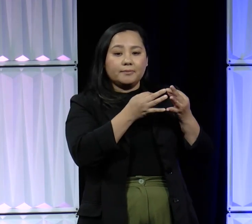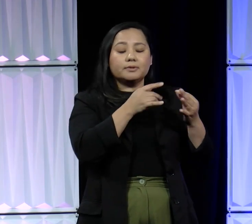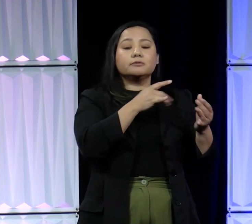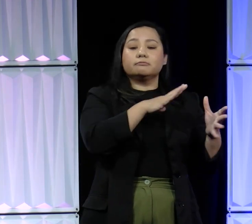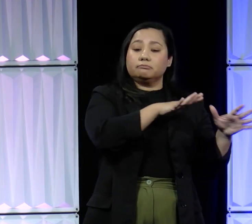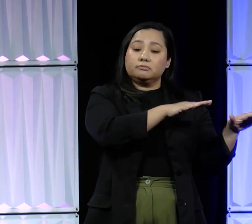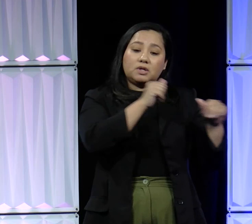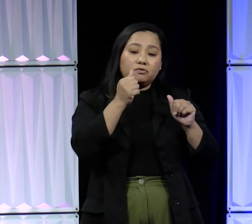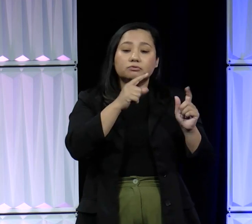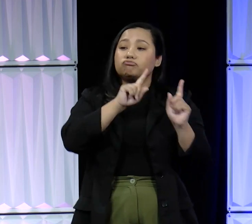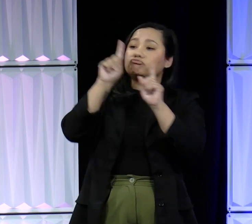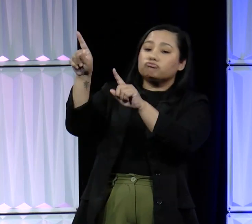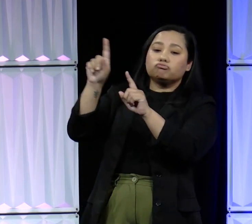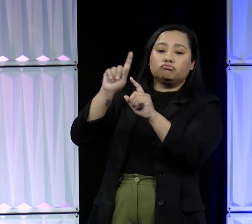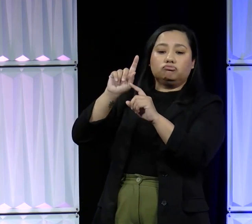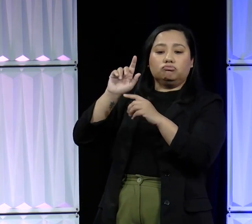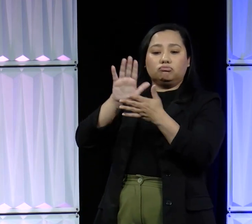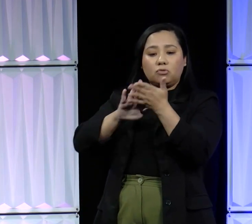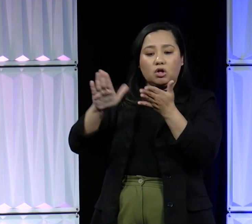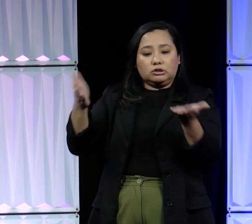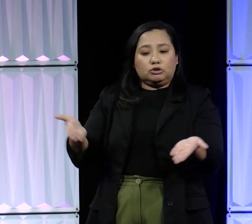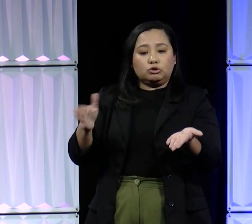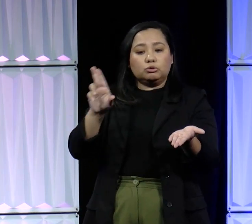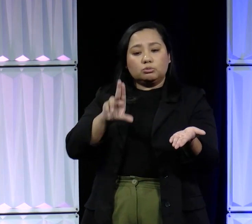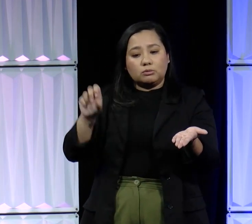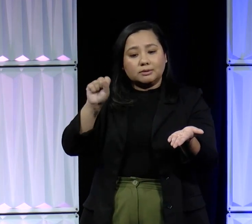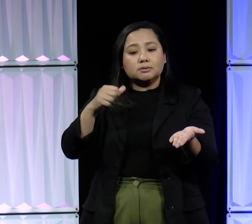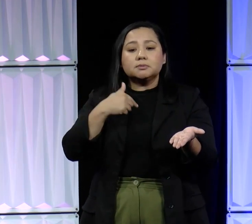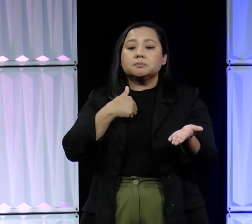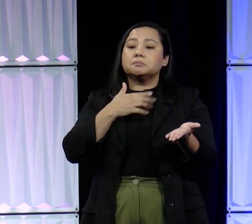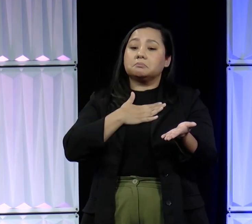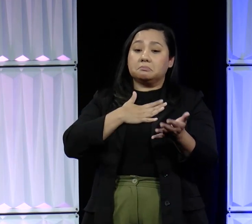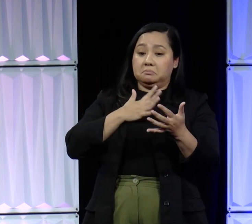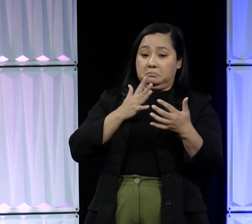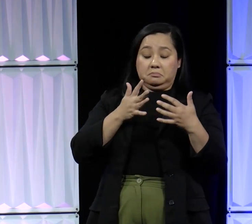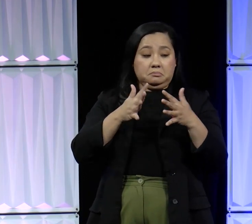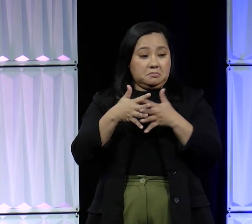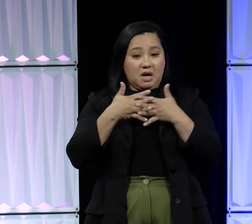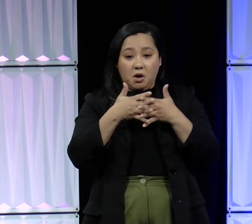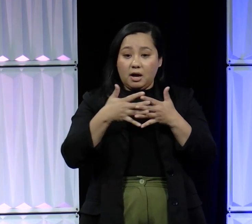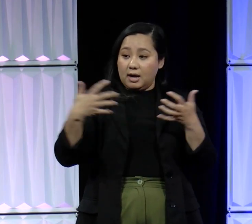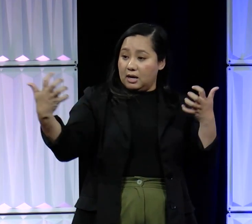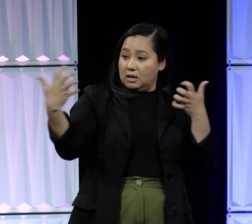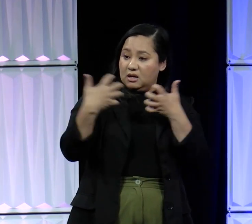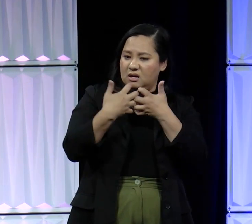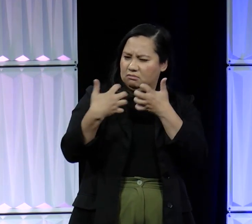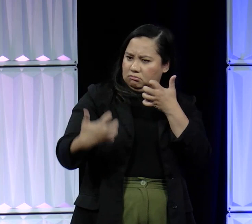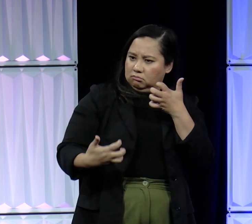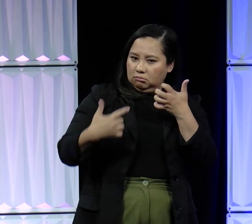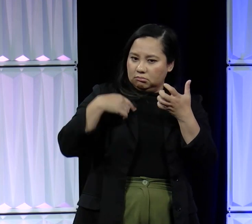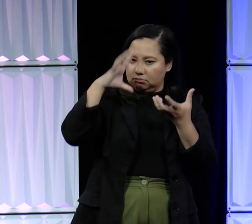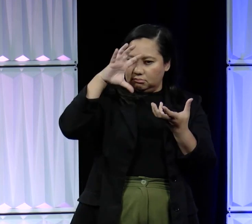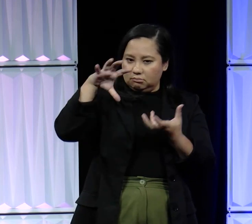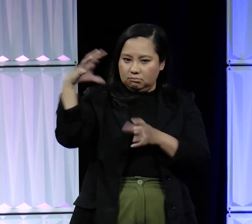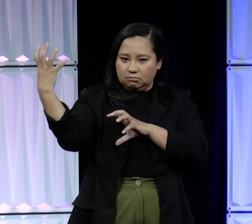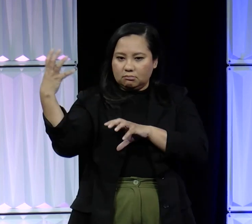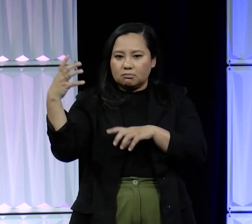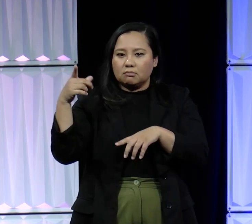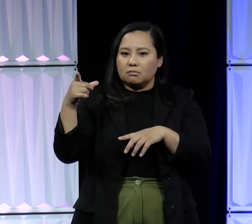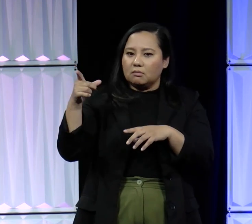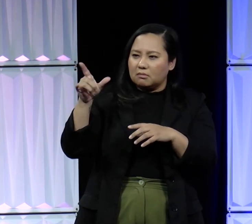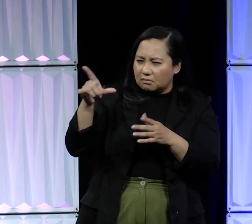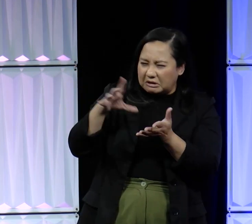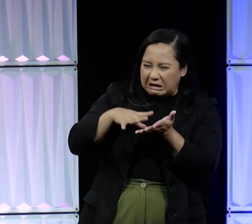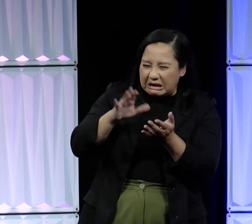US. My American roommate was shocked by me. She asked me where did I learn to speak English so well. I